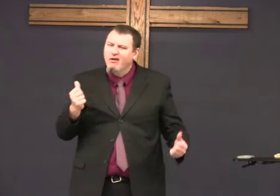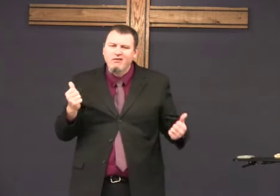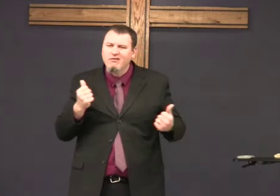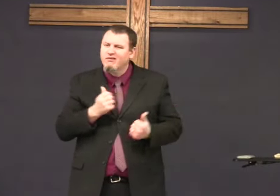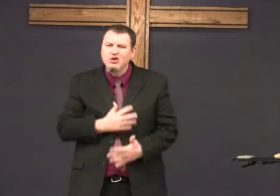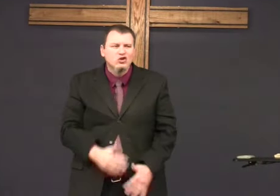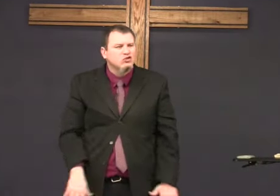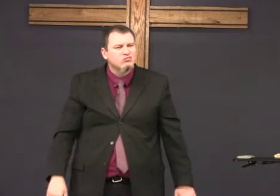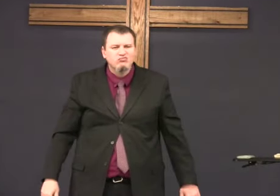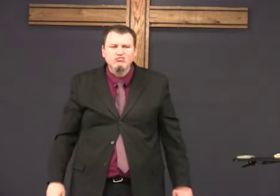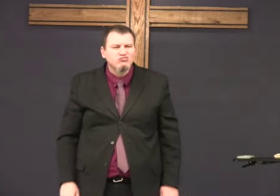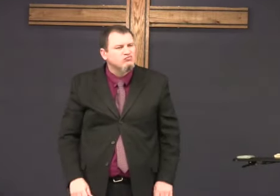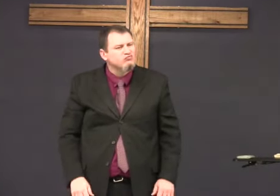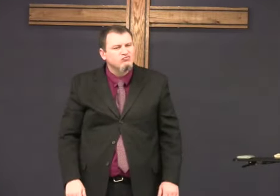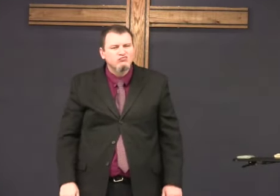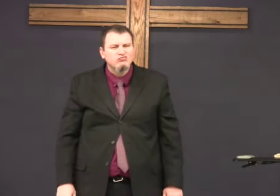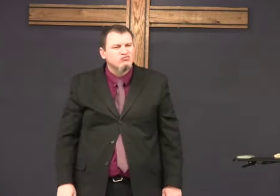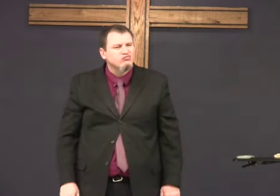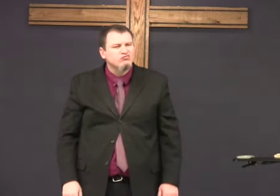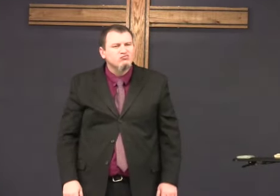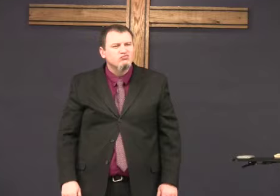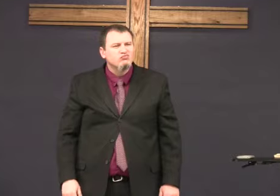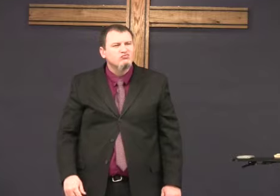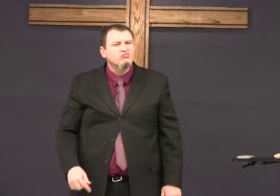him fearful. But